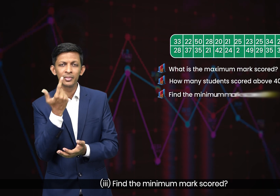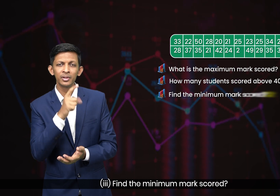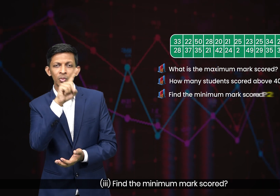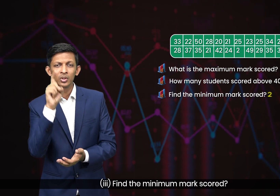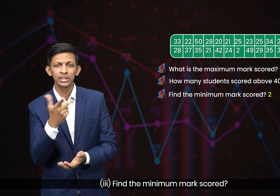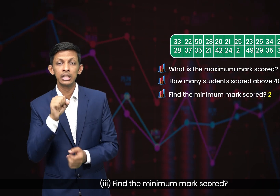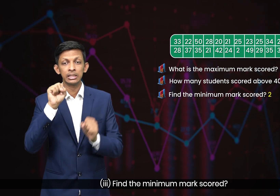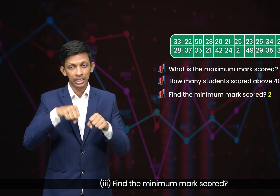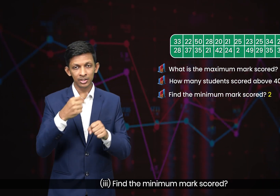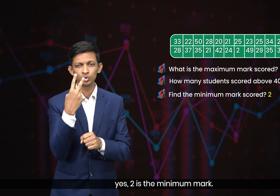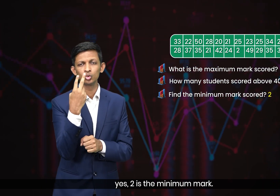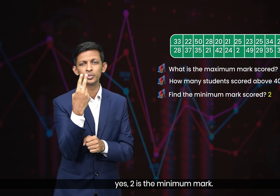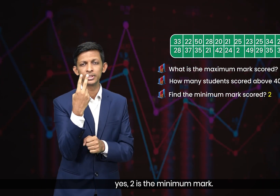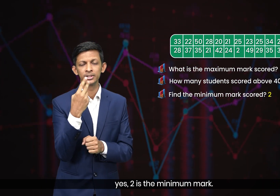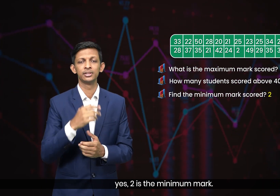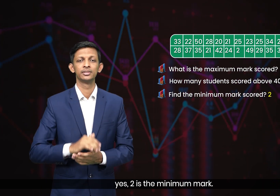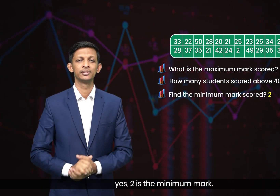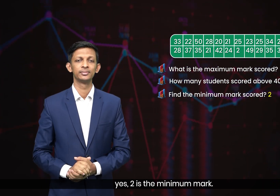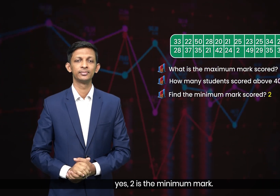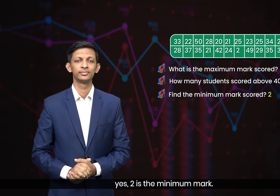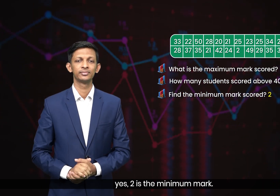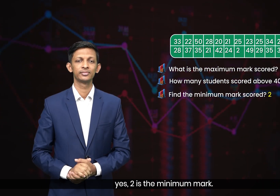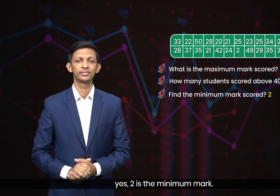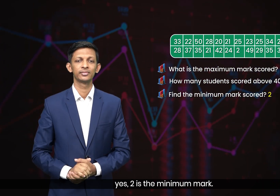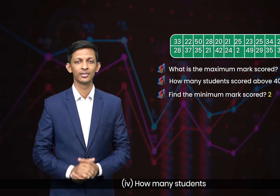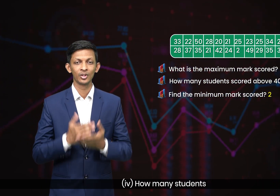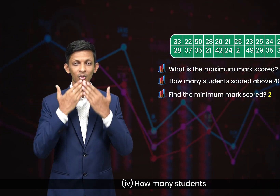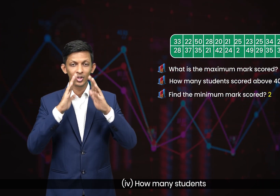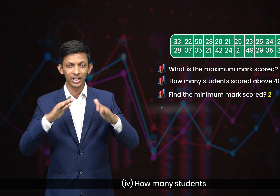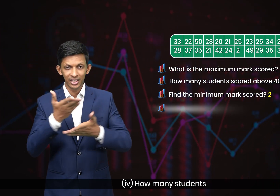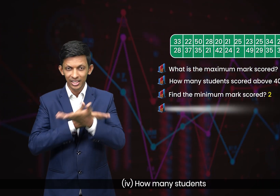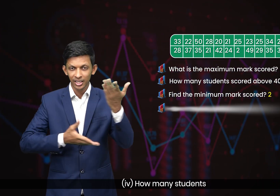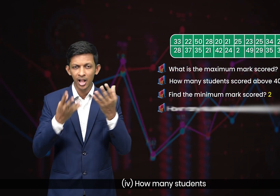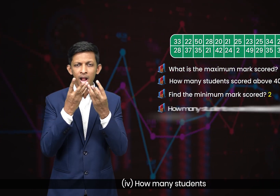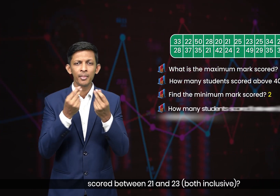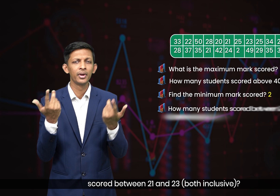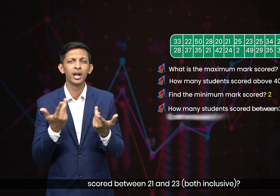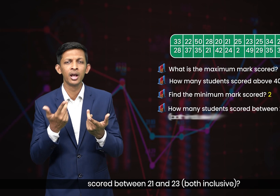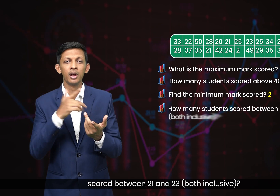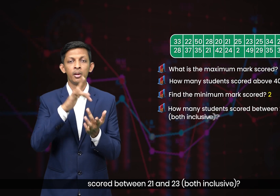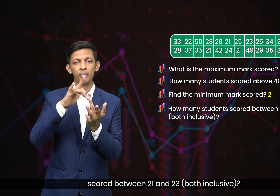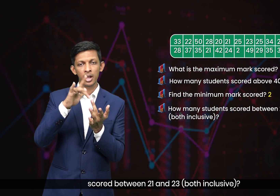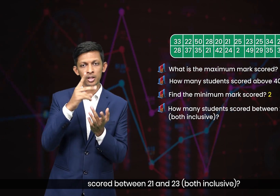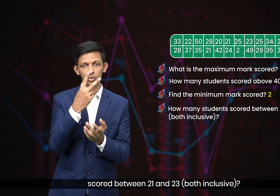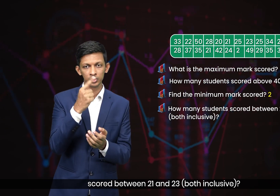scored. Yes, 2 is the minimum mark. How many students scored between 21 and